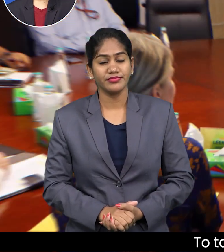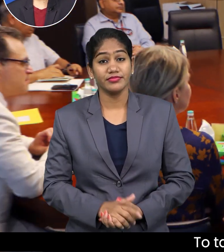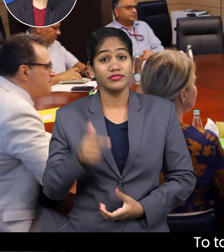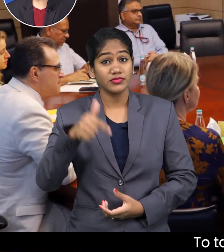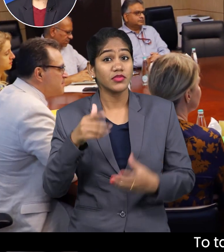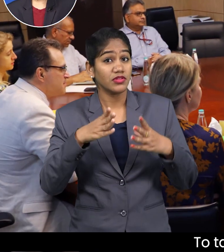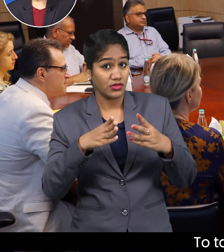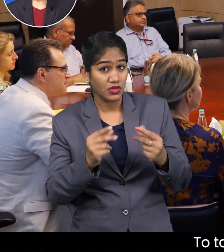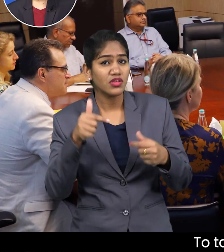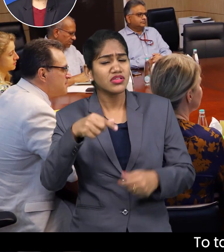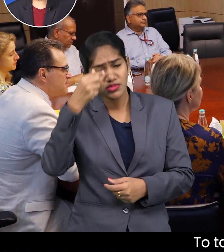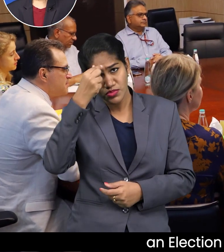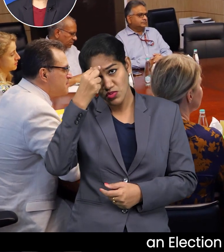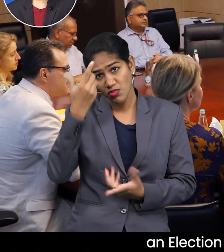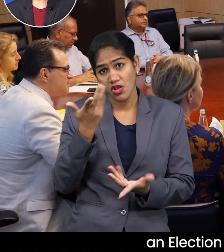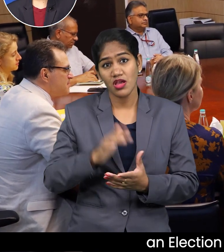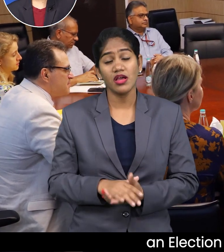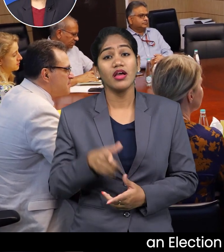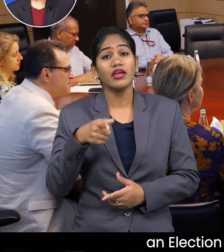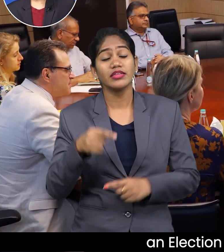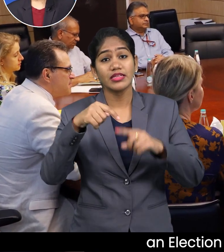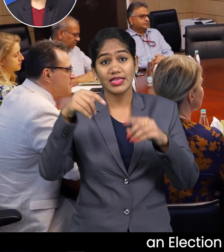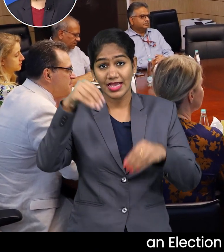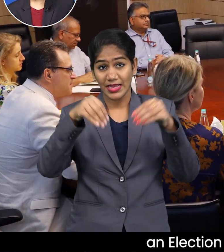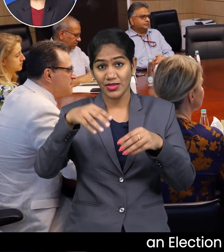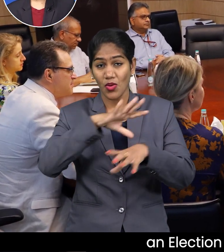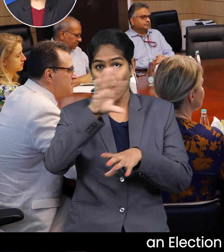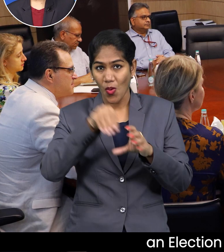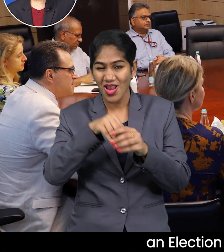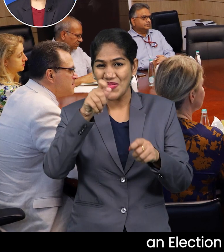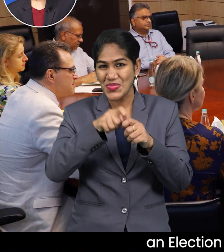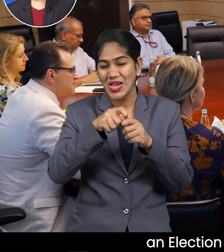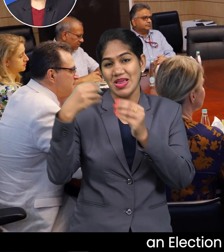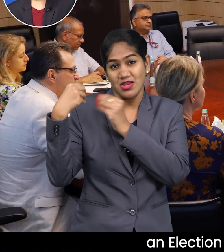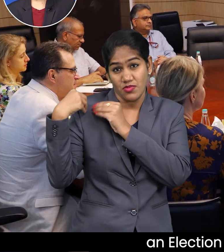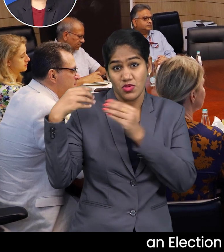To tackle these issues, an election commission was set up.